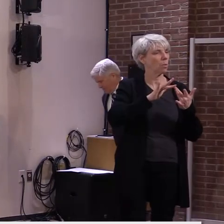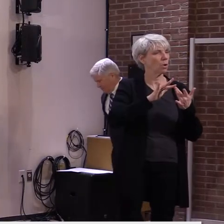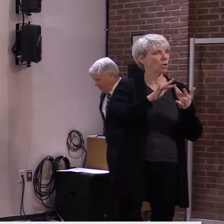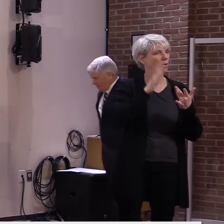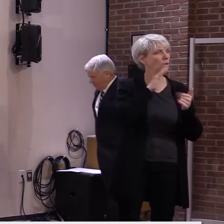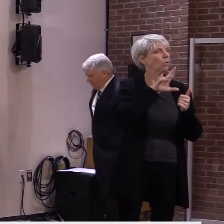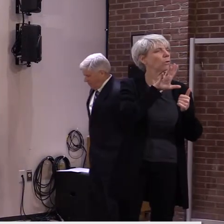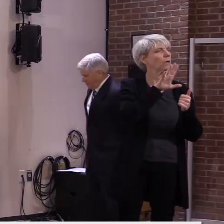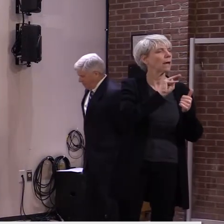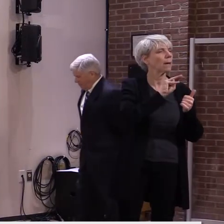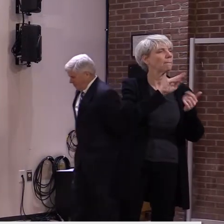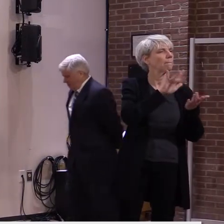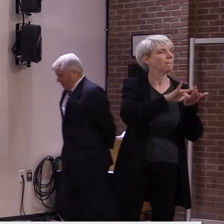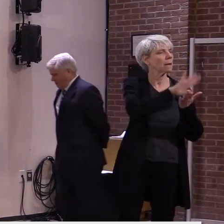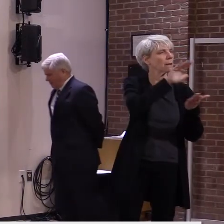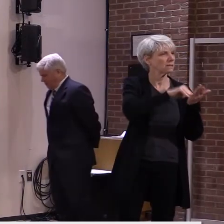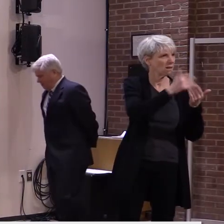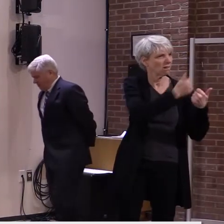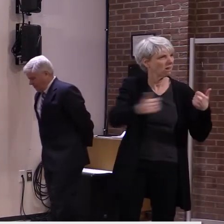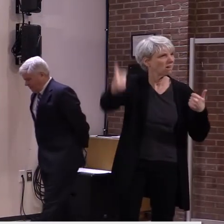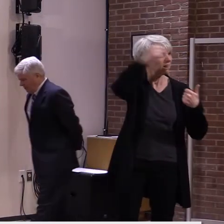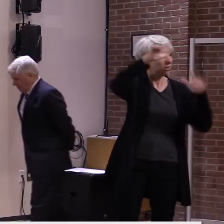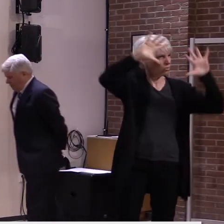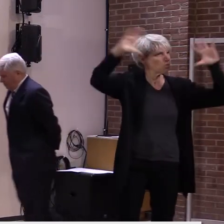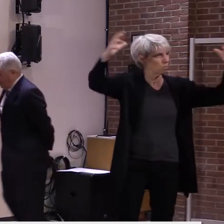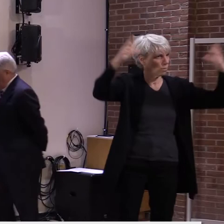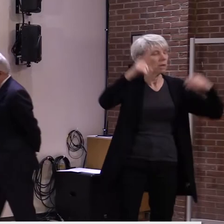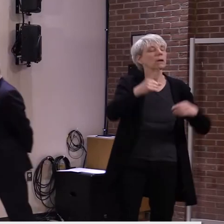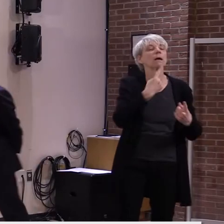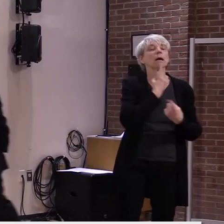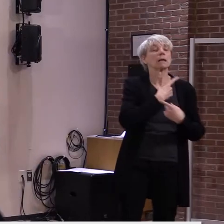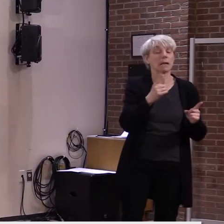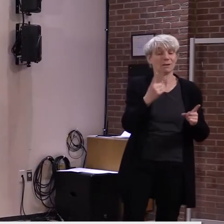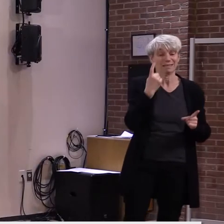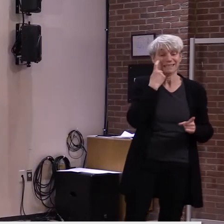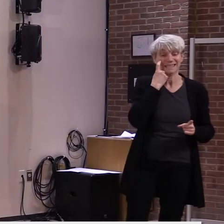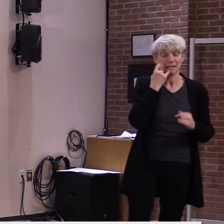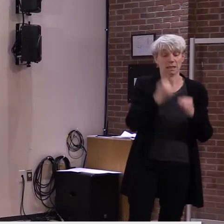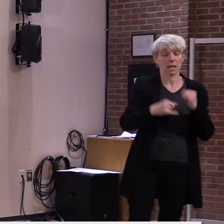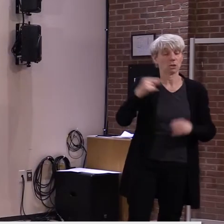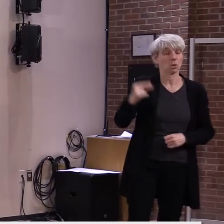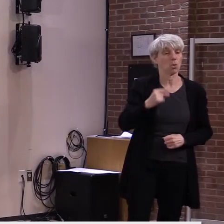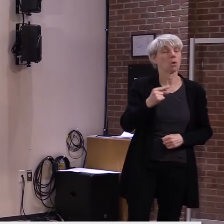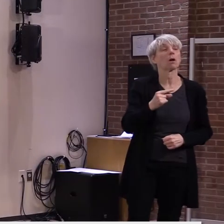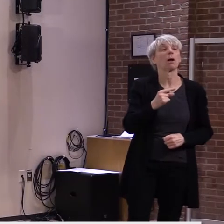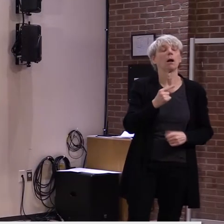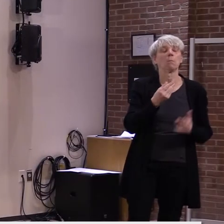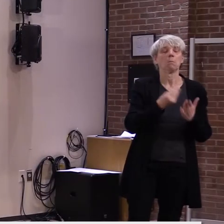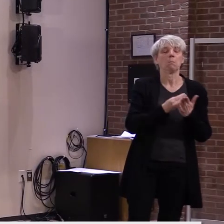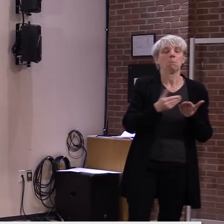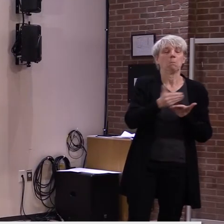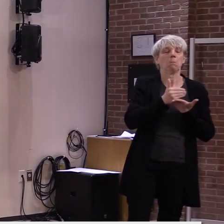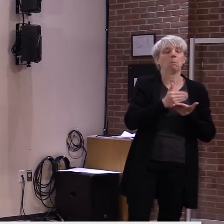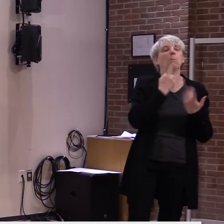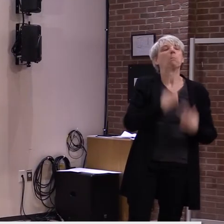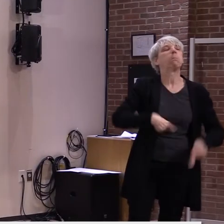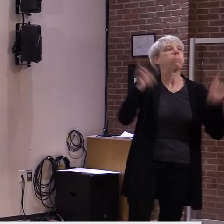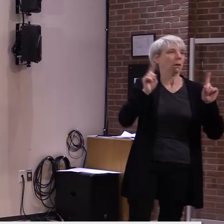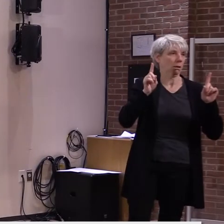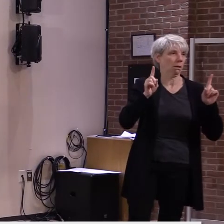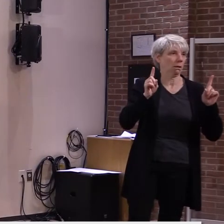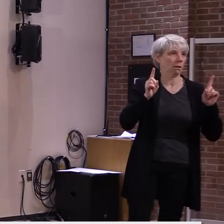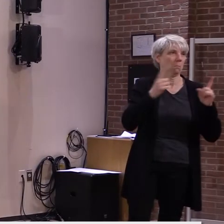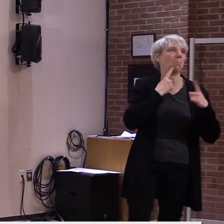that they were profitable in the most recent quarter, but that was largely due to the state and federal assistance